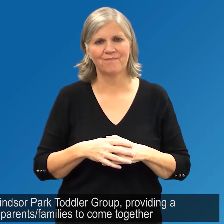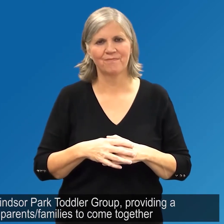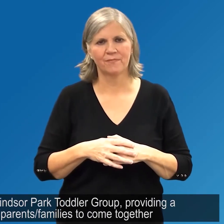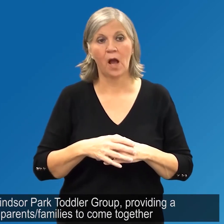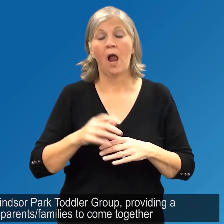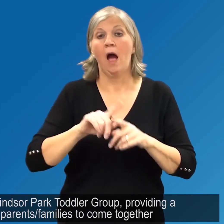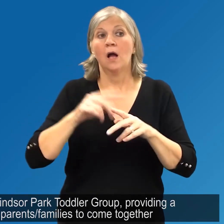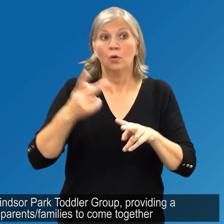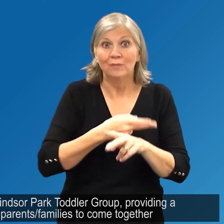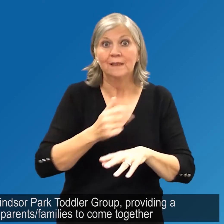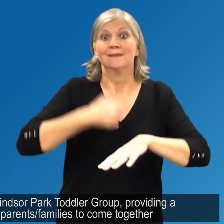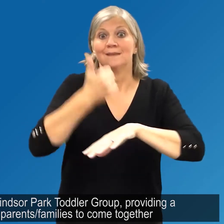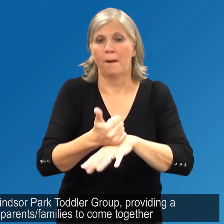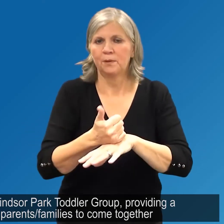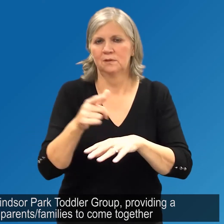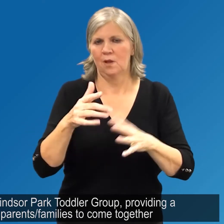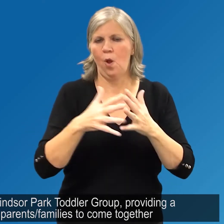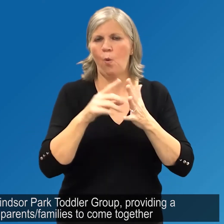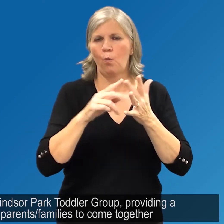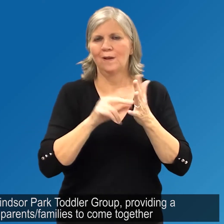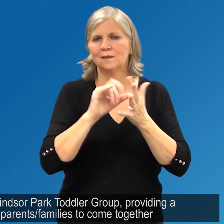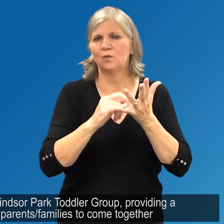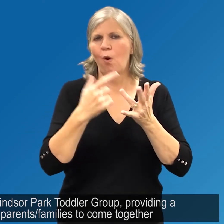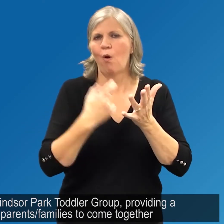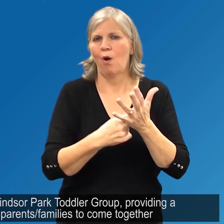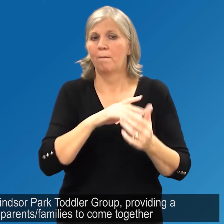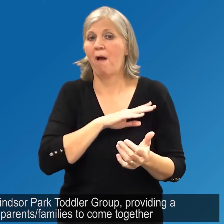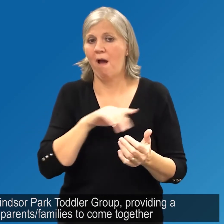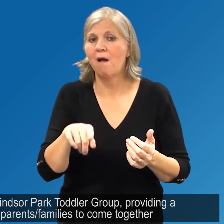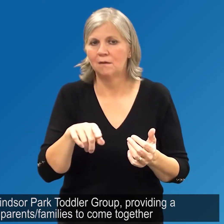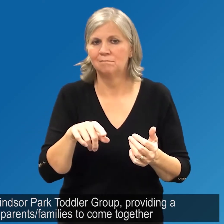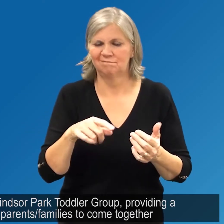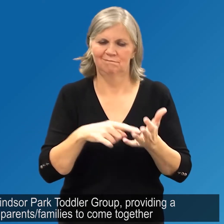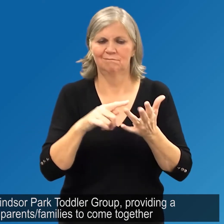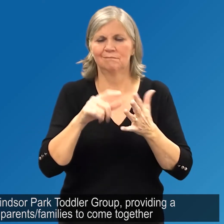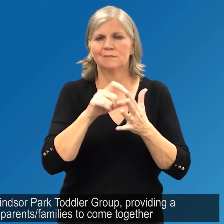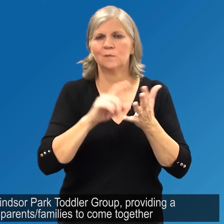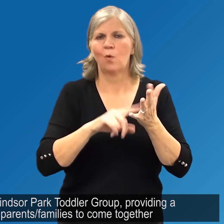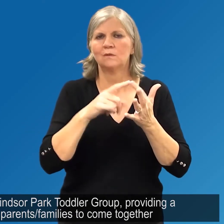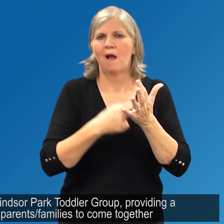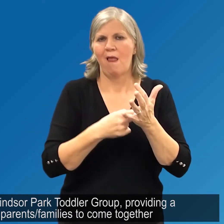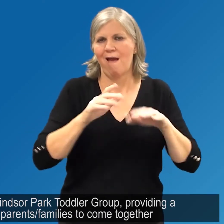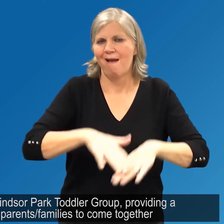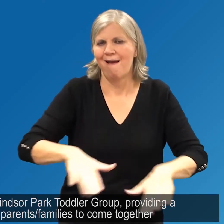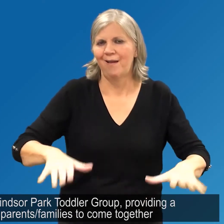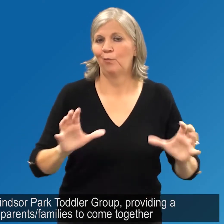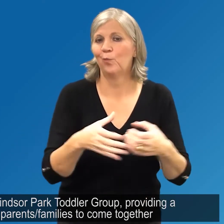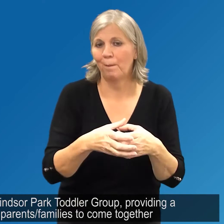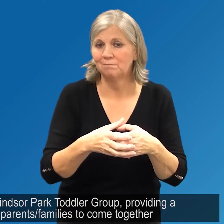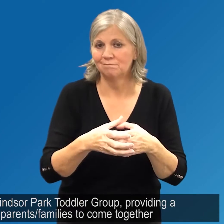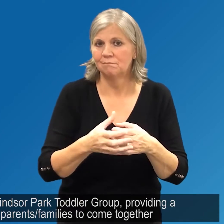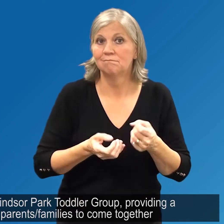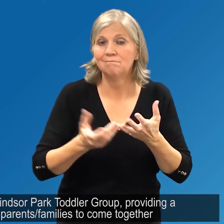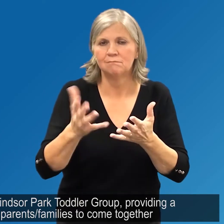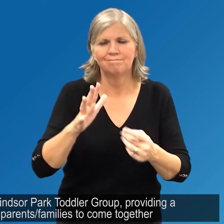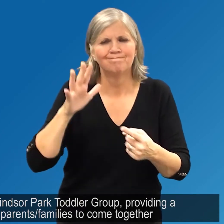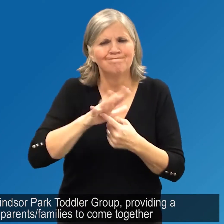Re-establish the Windsor Park Toddler Group, providing a vital forum for parents/families to come together and share experiences on a regular